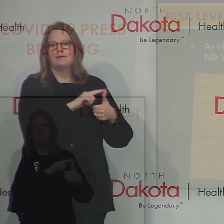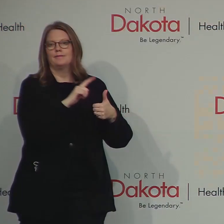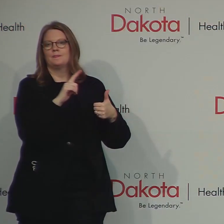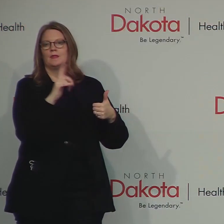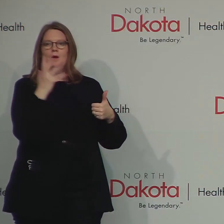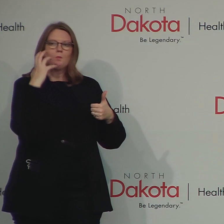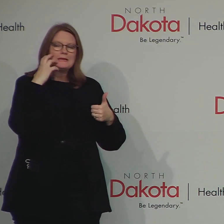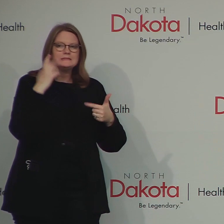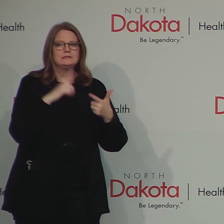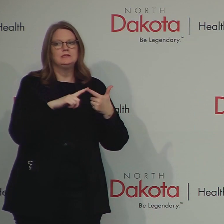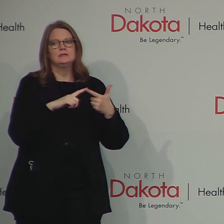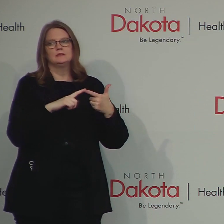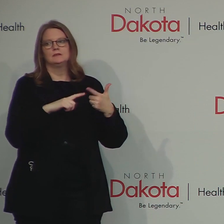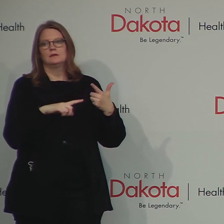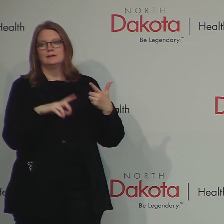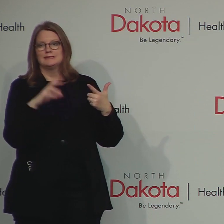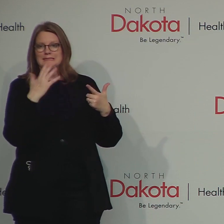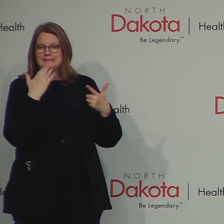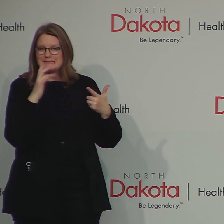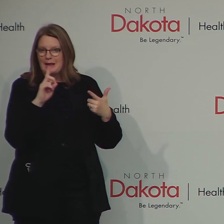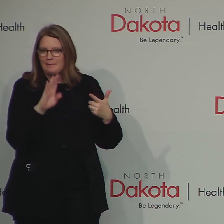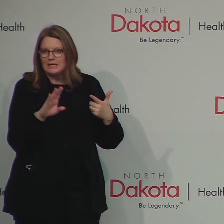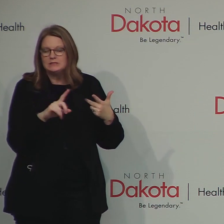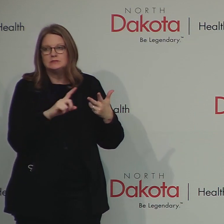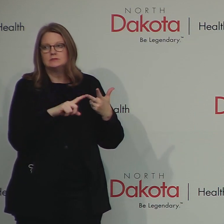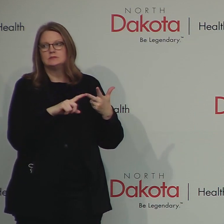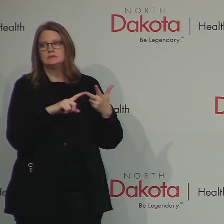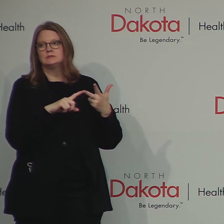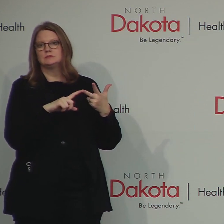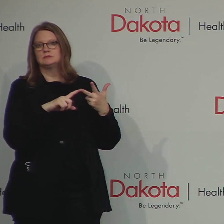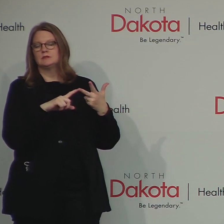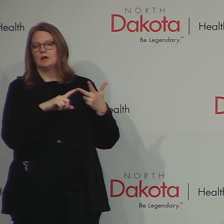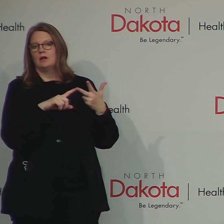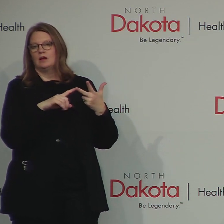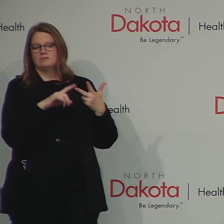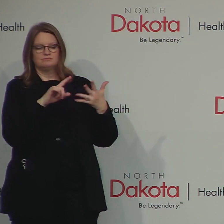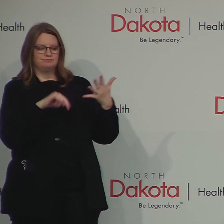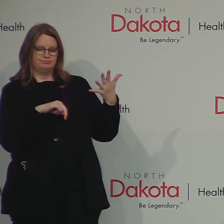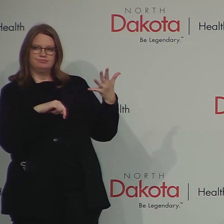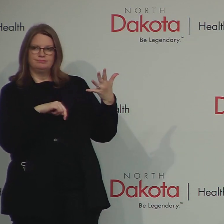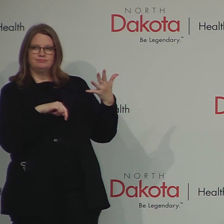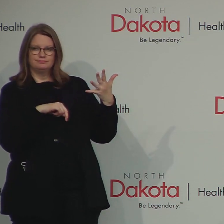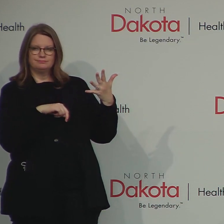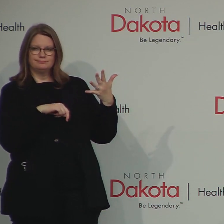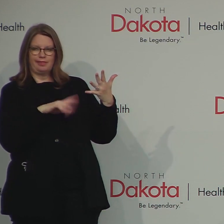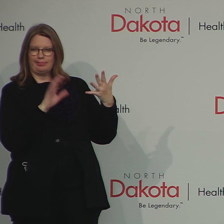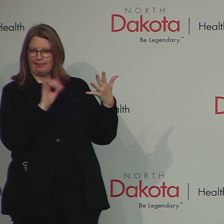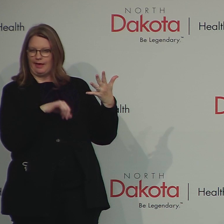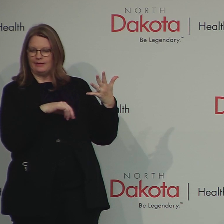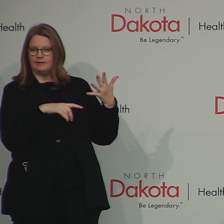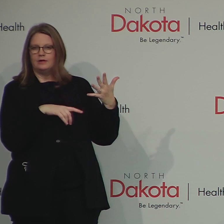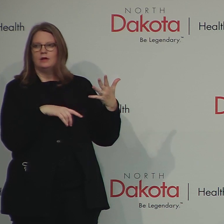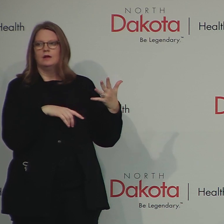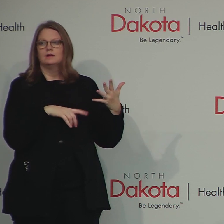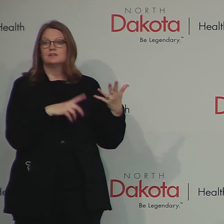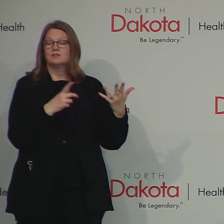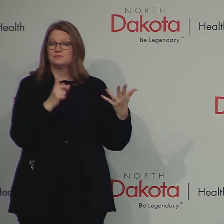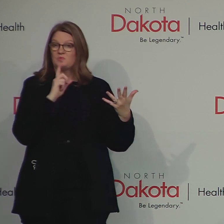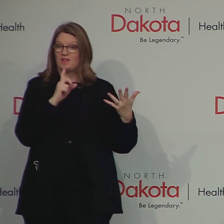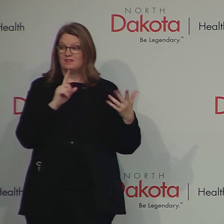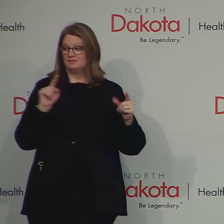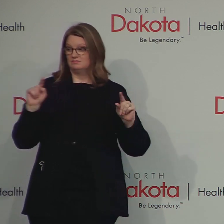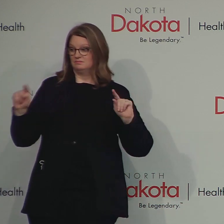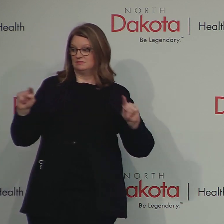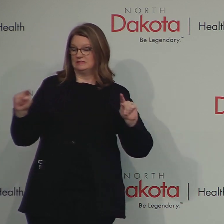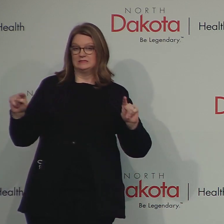obesity, whether that be diabetes, or many other underlying conditions. So the combination of that